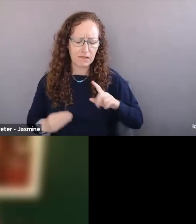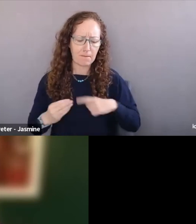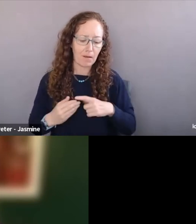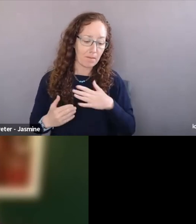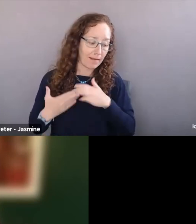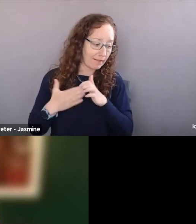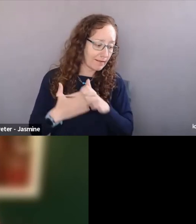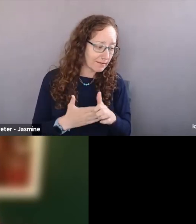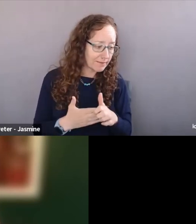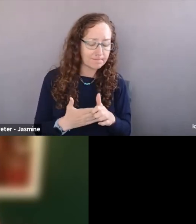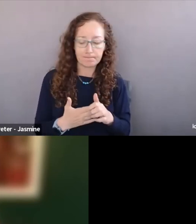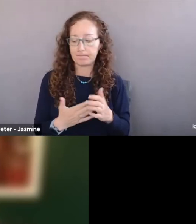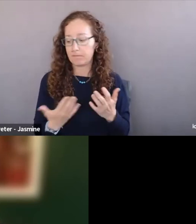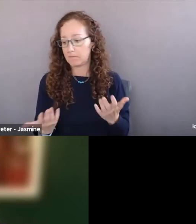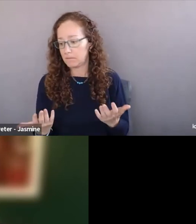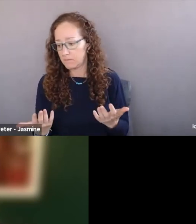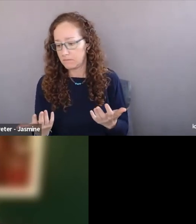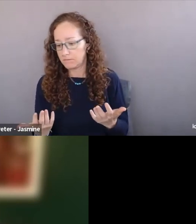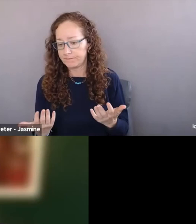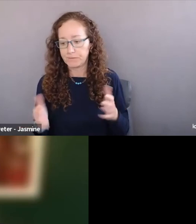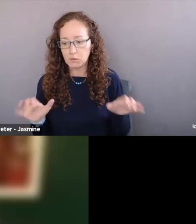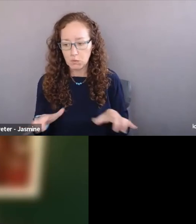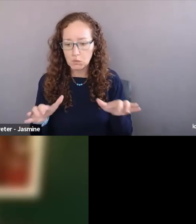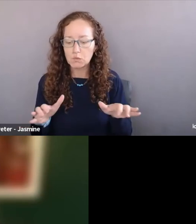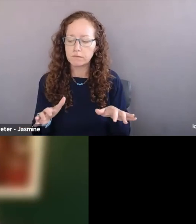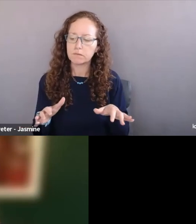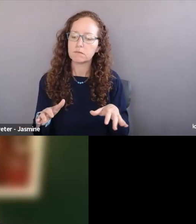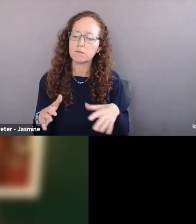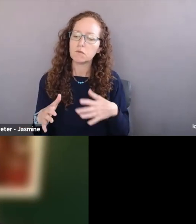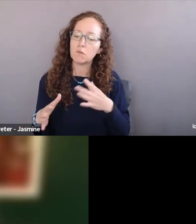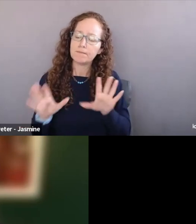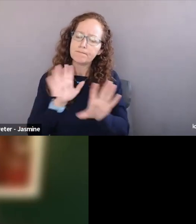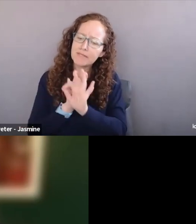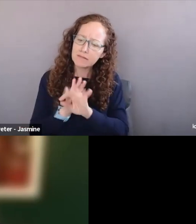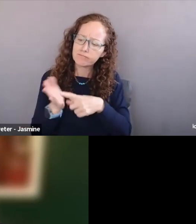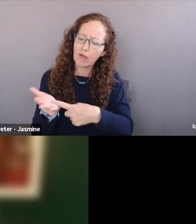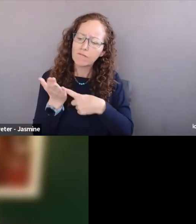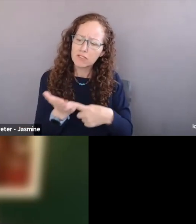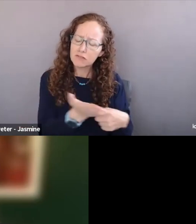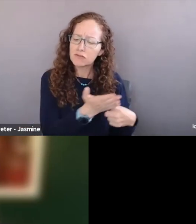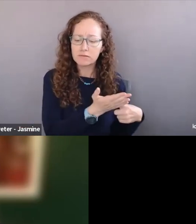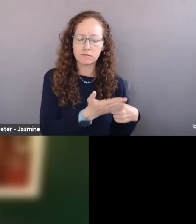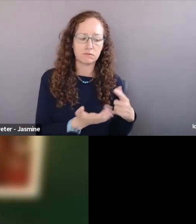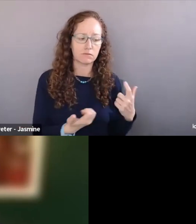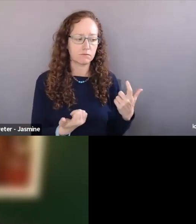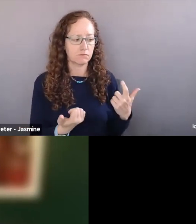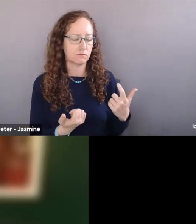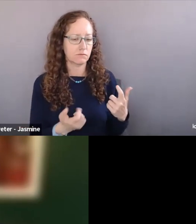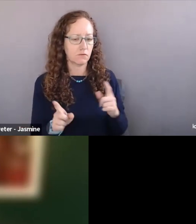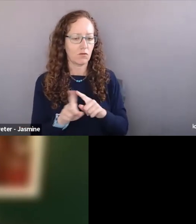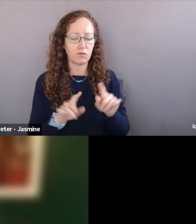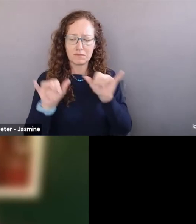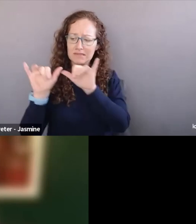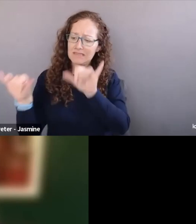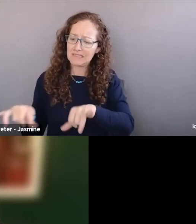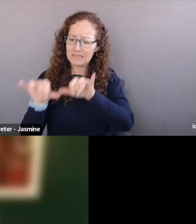we and what conversations we choose to have, how we can look at the systems